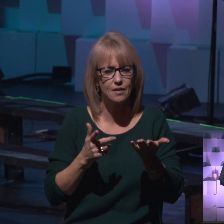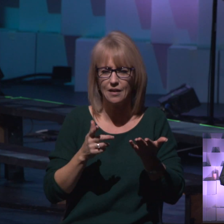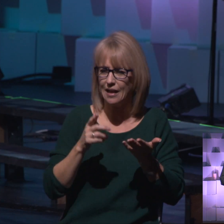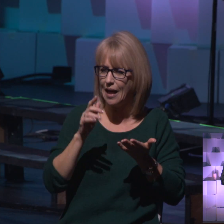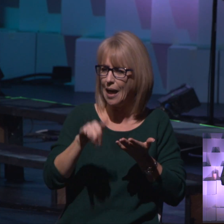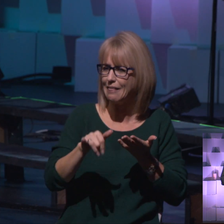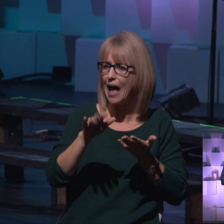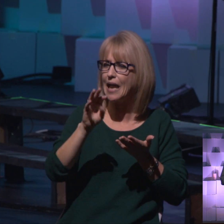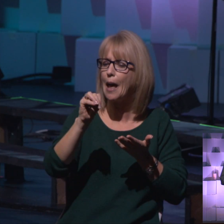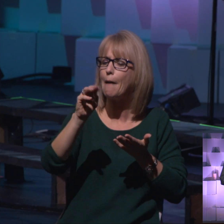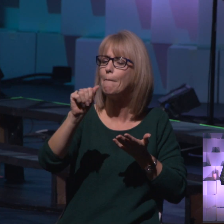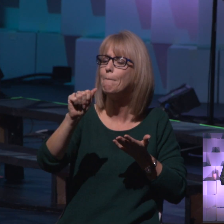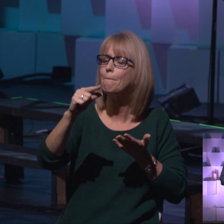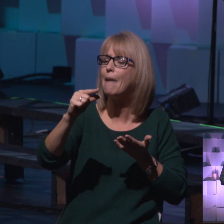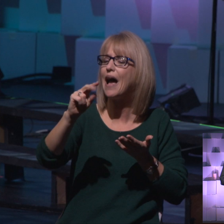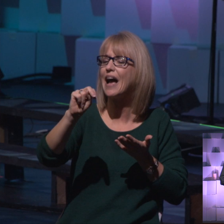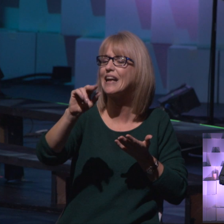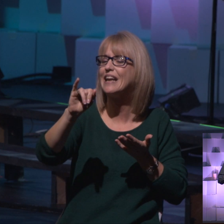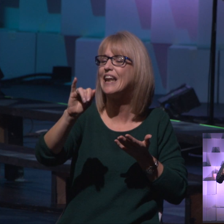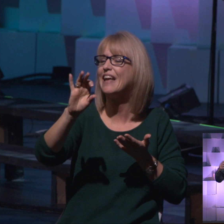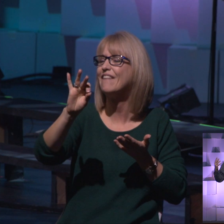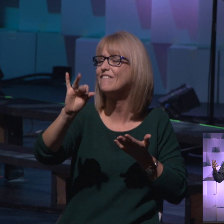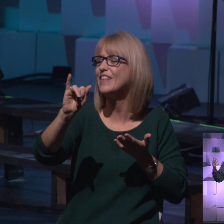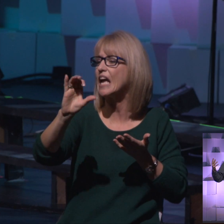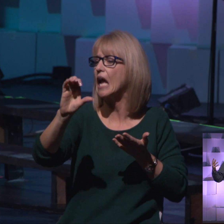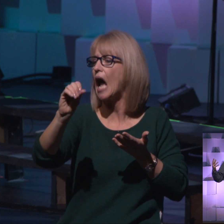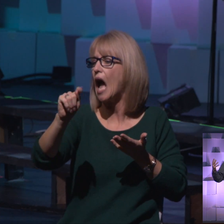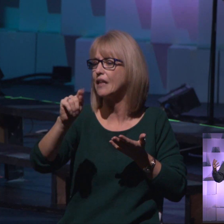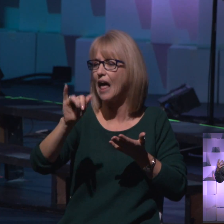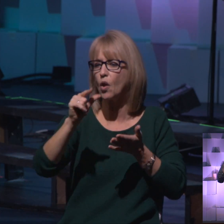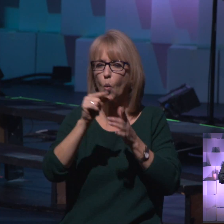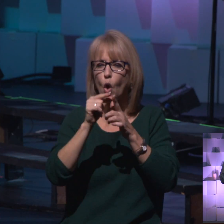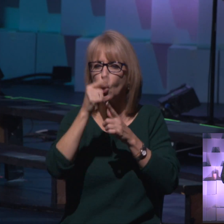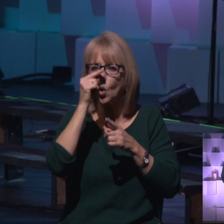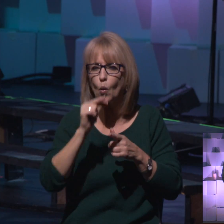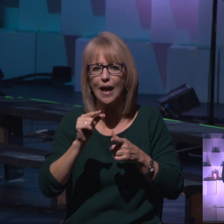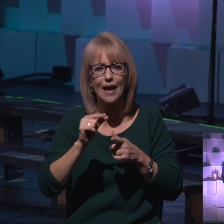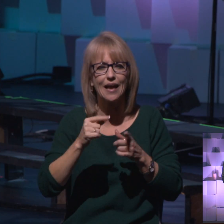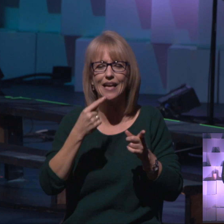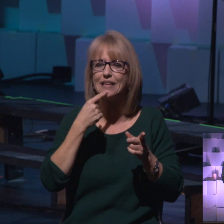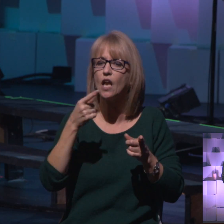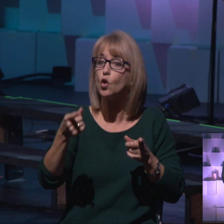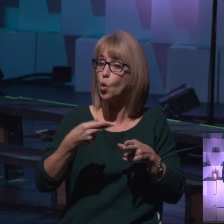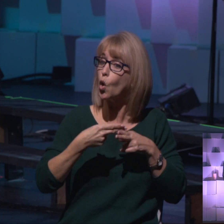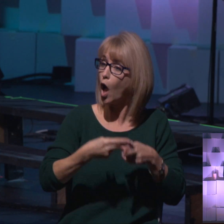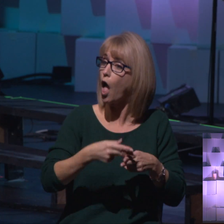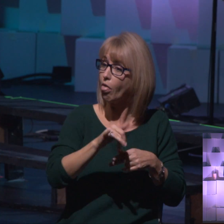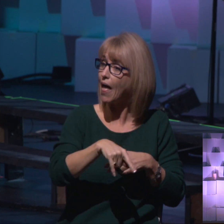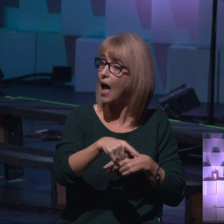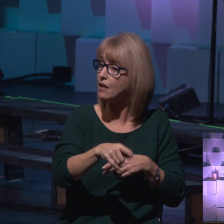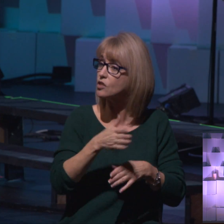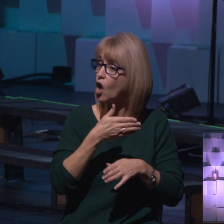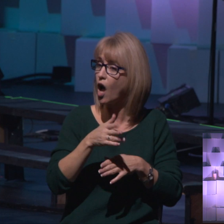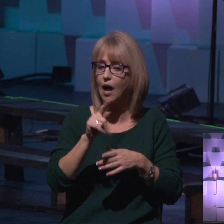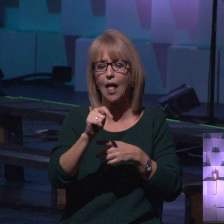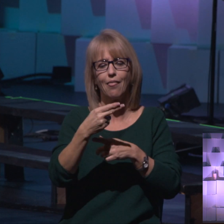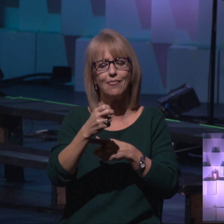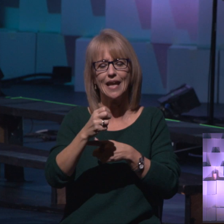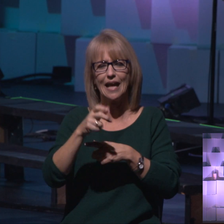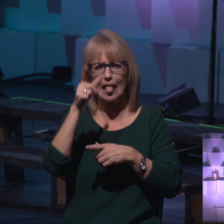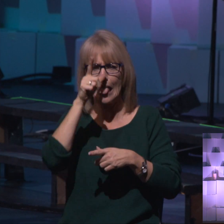Latin, magnificat. And so some of you come from a church background that call this the magnificat. And that's where it comes from, the